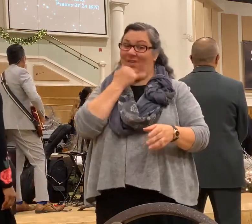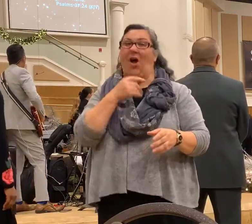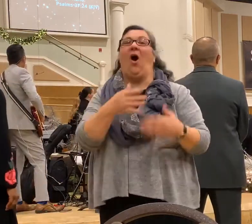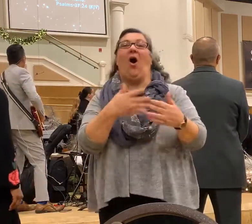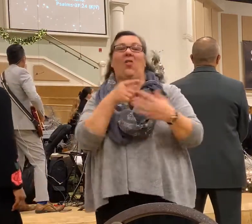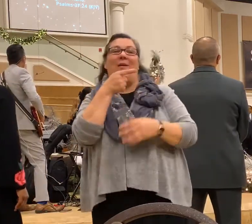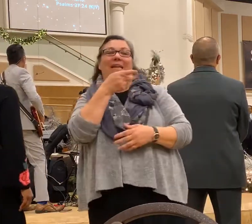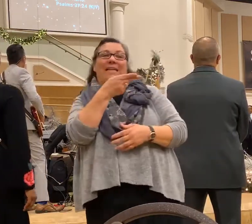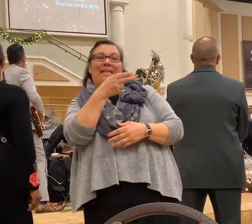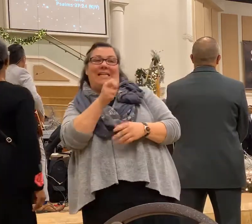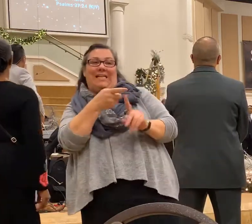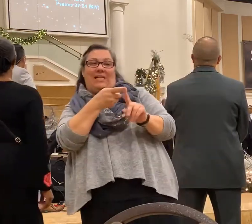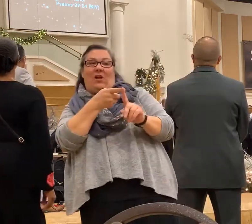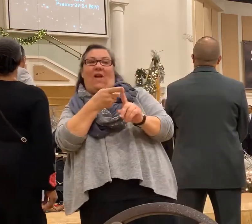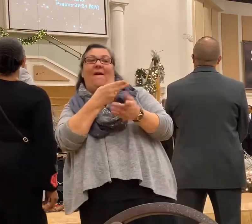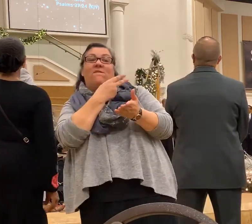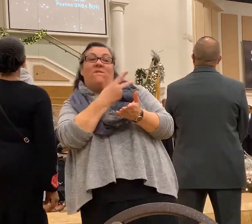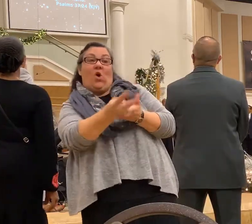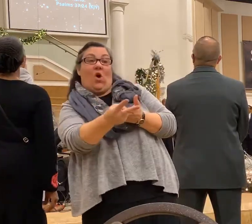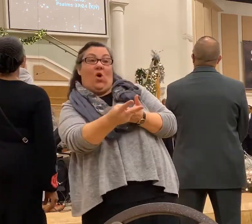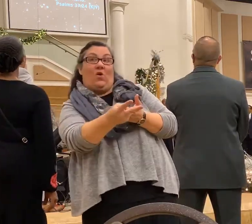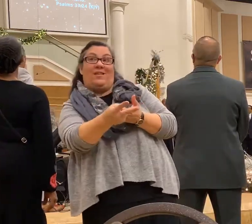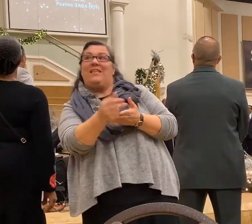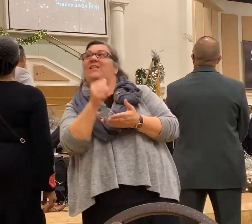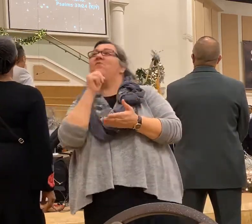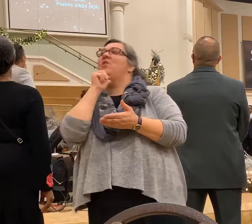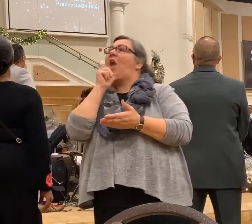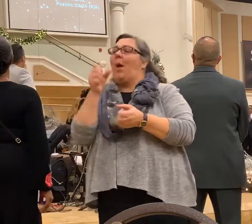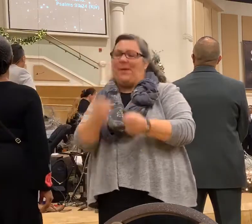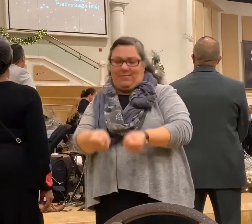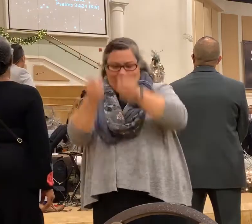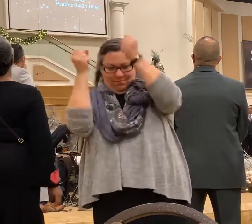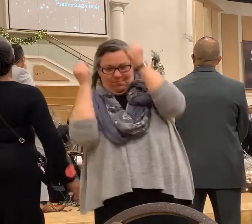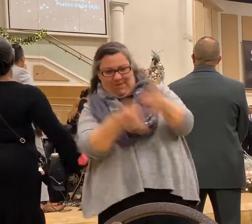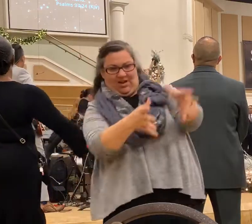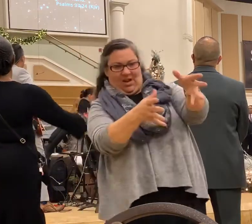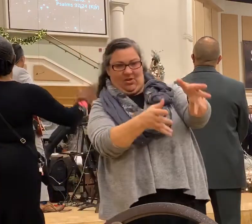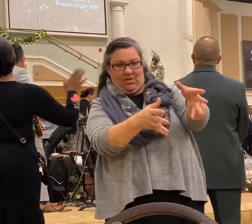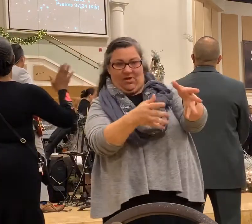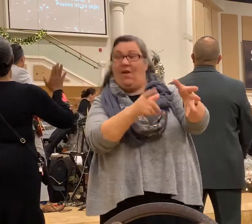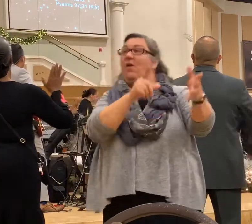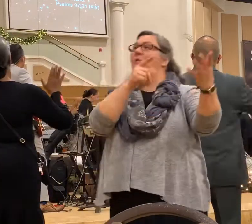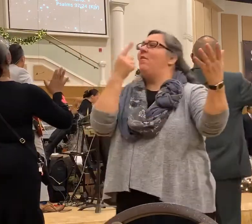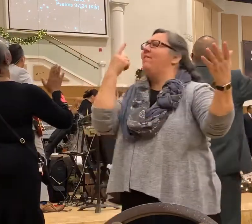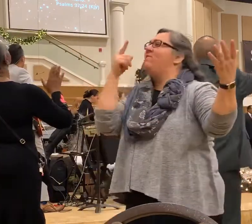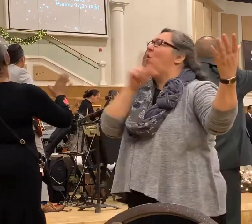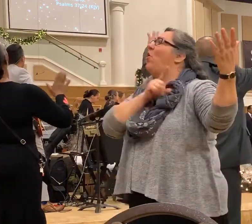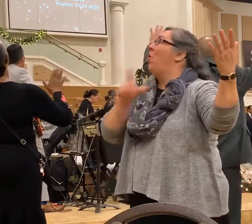Though he fall, he shall not be utterly cast down. For the Lord.